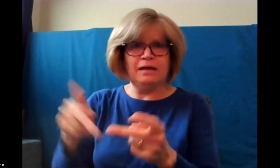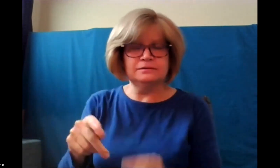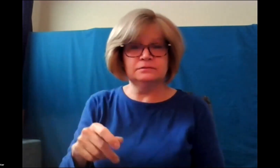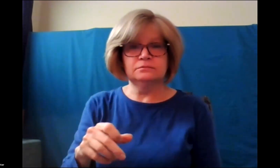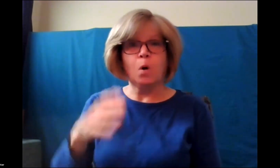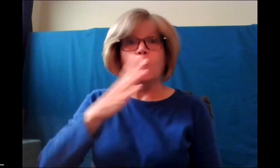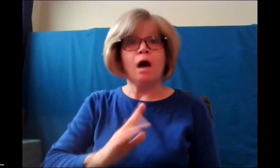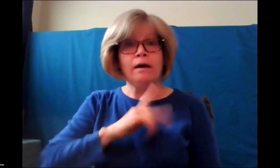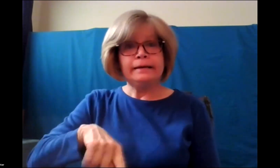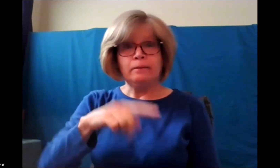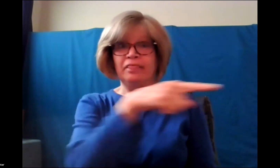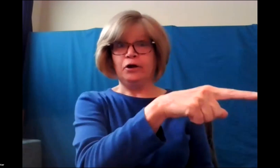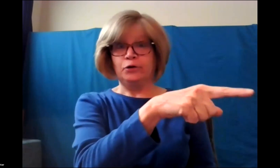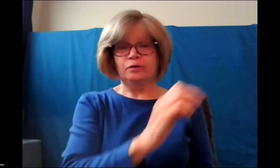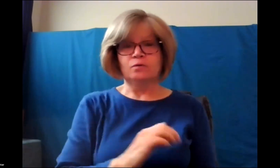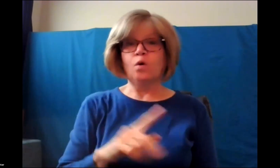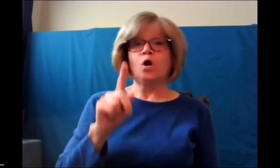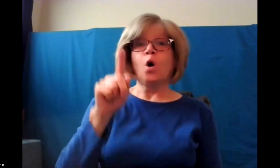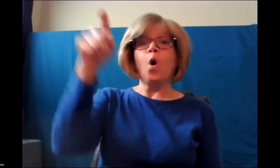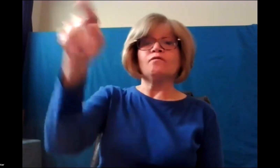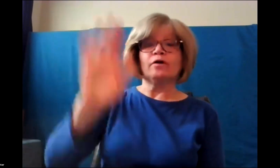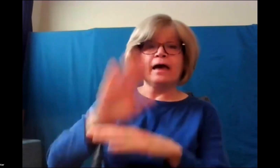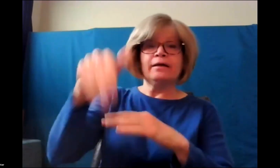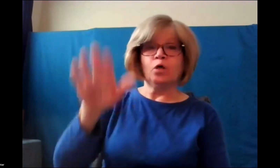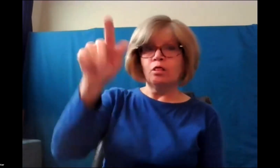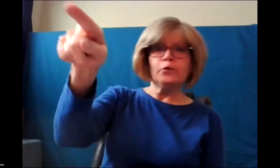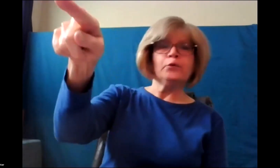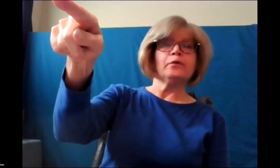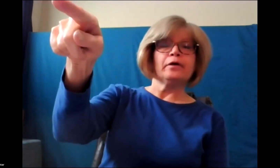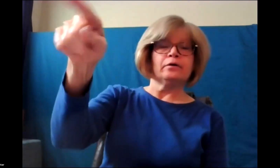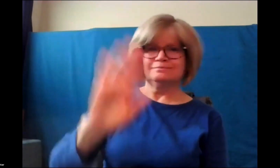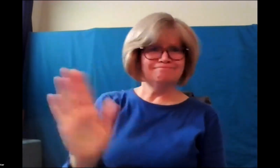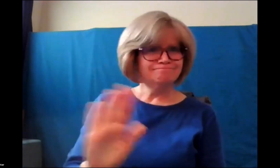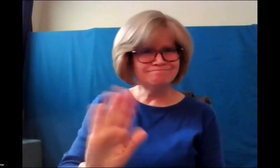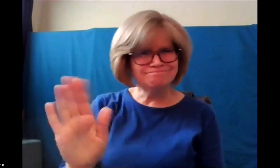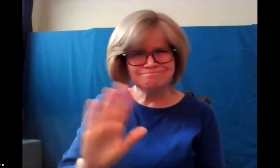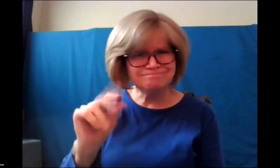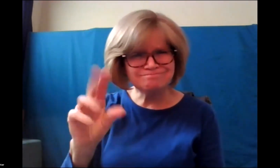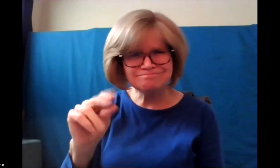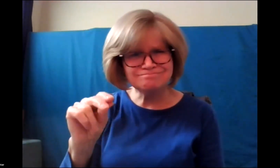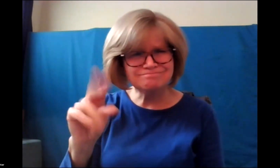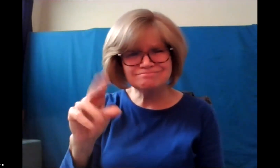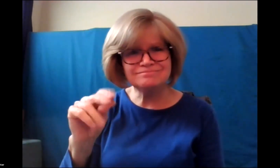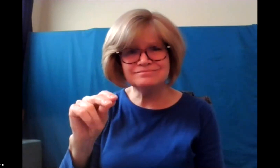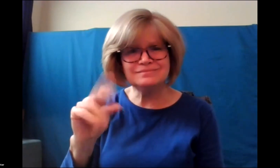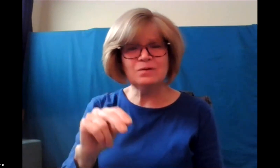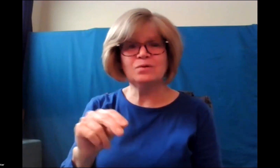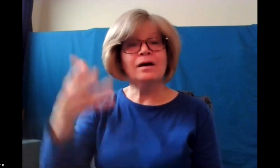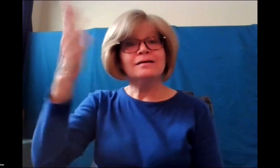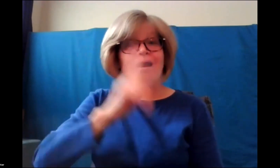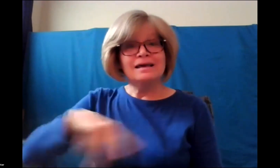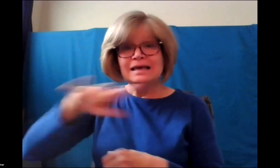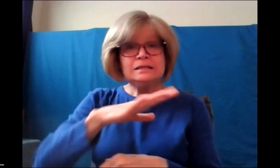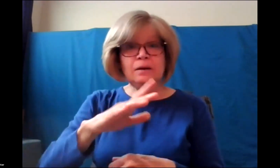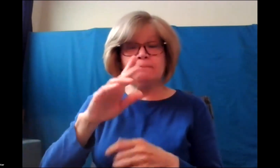Oh, it's over there, you know, on the other side of that hill. No. God's kingdom is not located in a specific place.